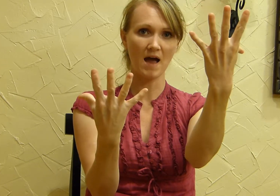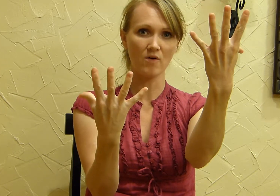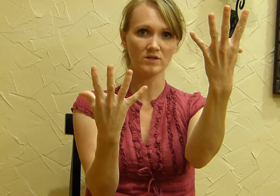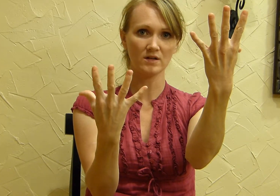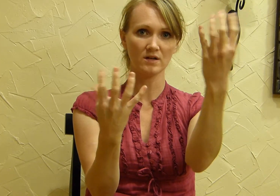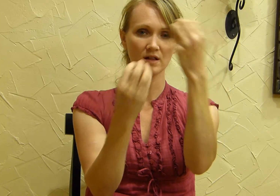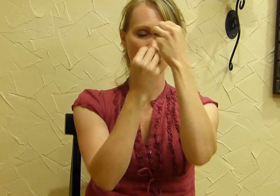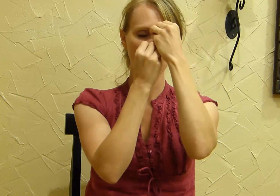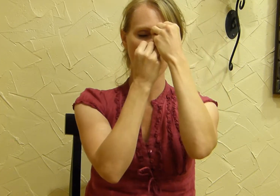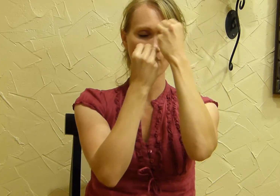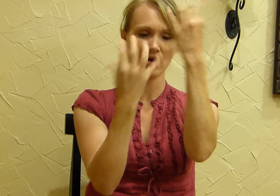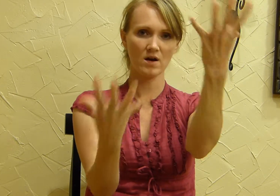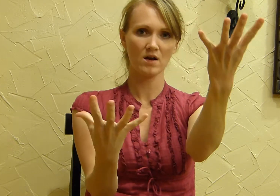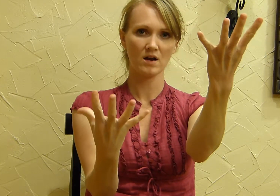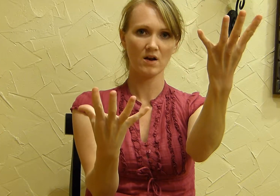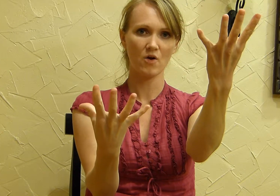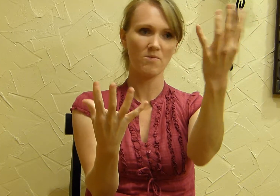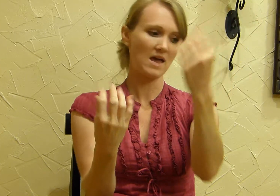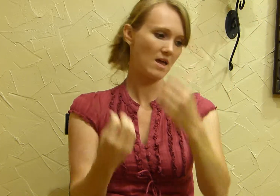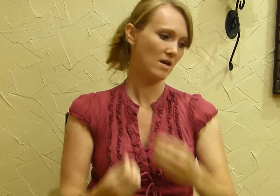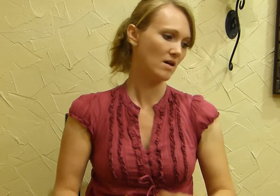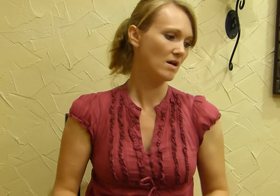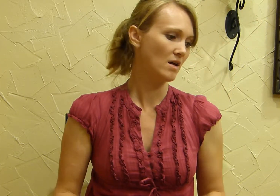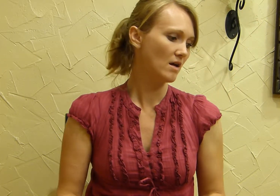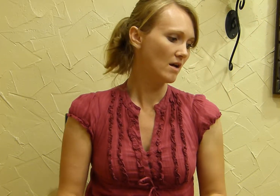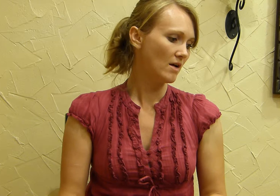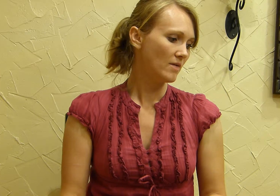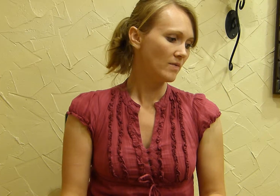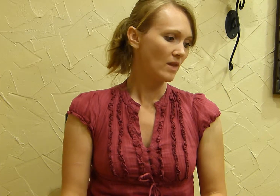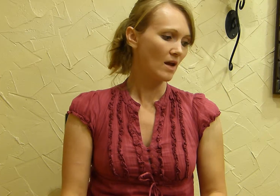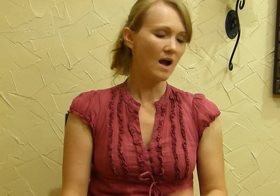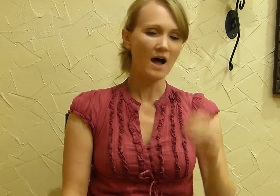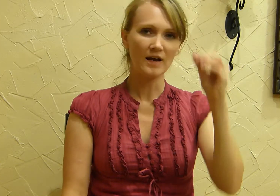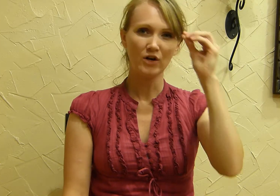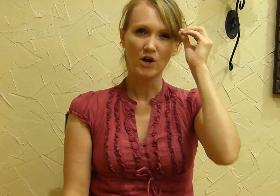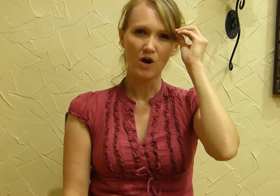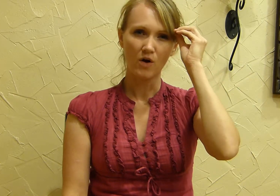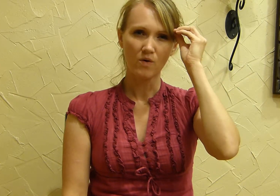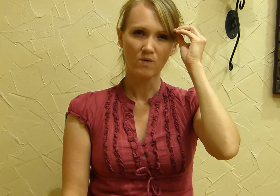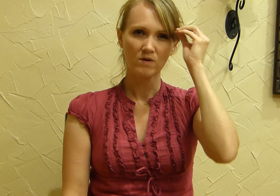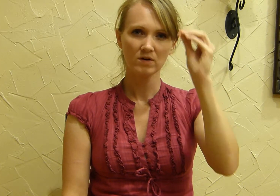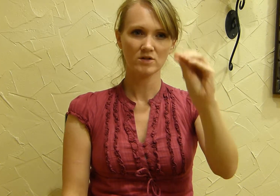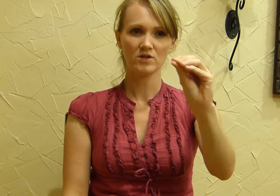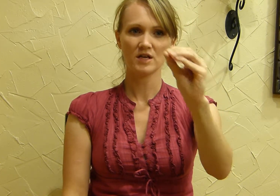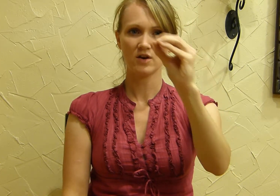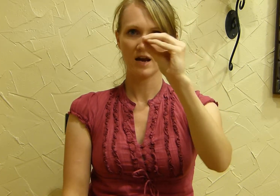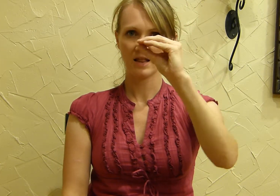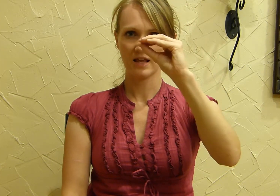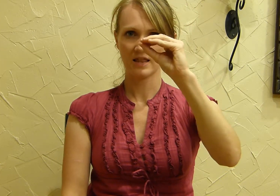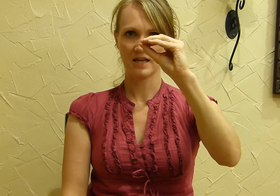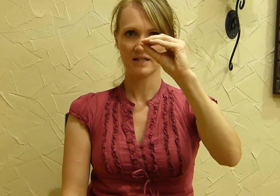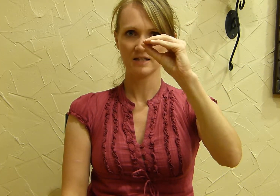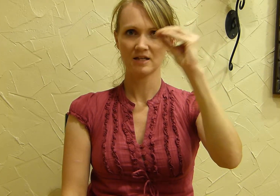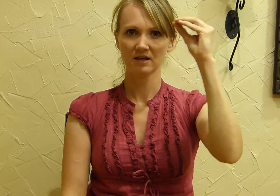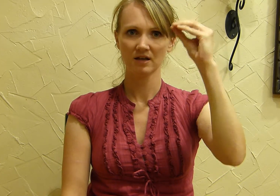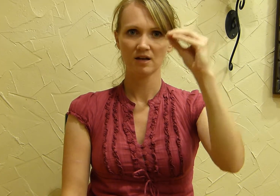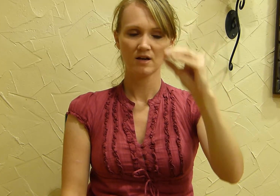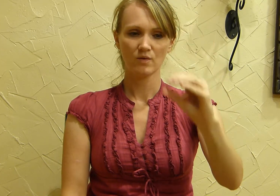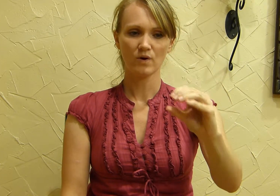out like a firework. Obey. I know. So you take your hand like this, where all